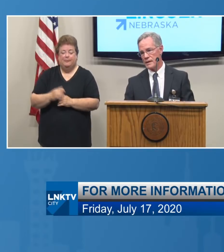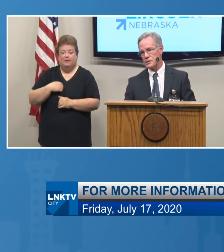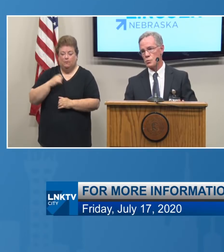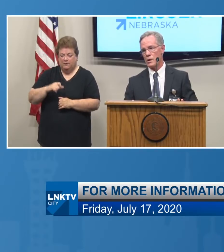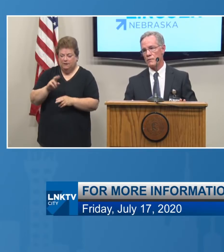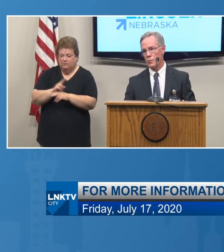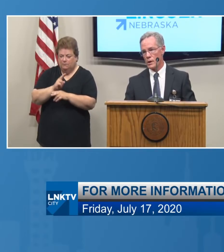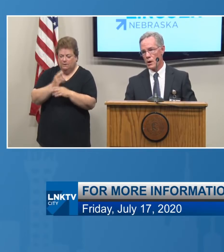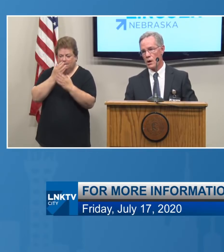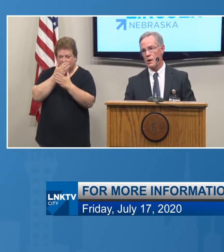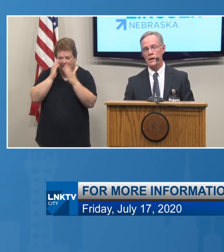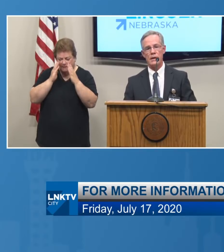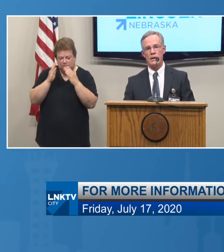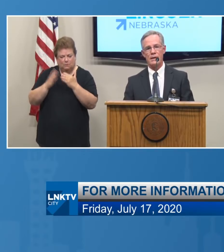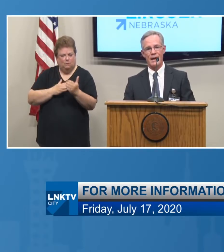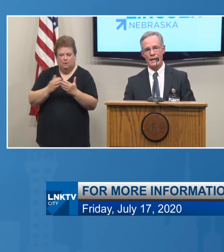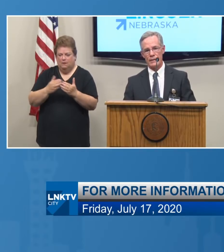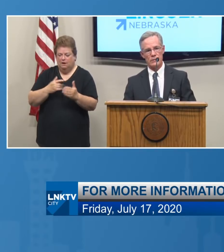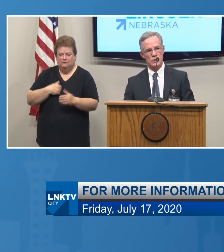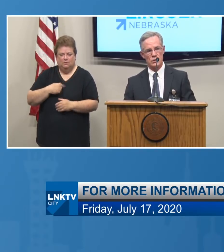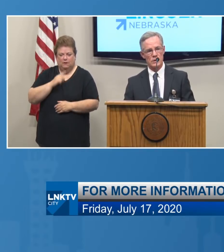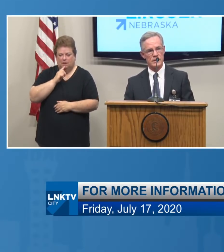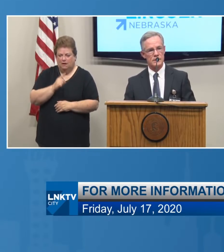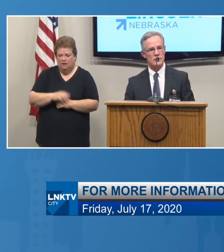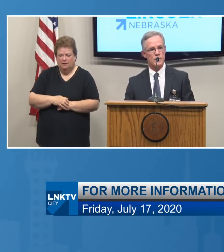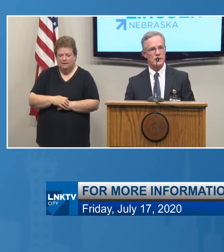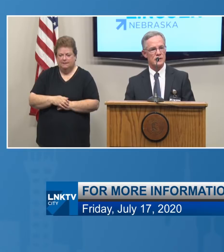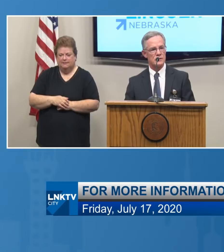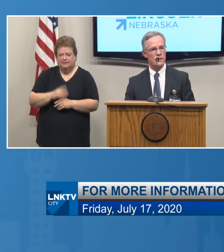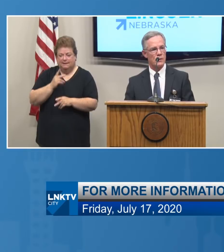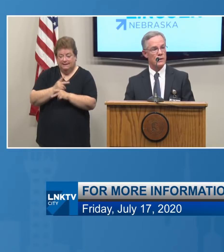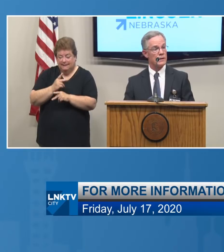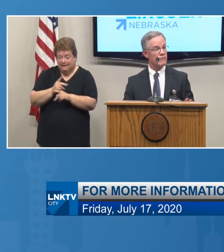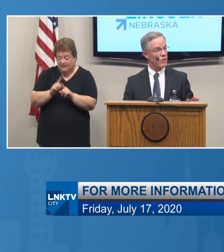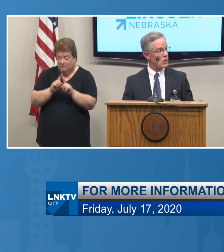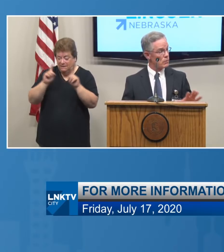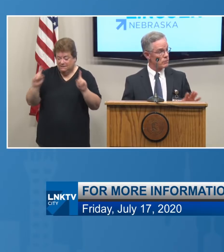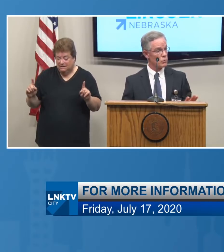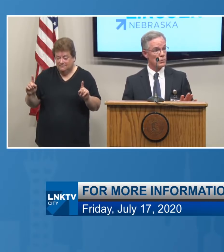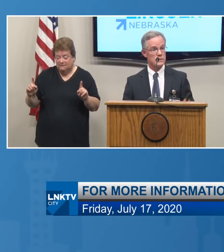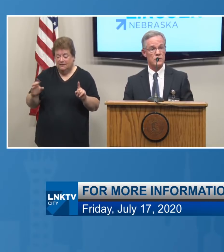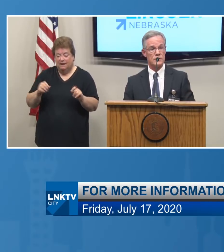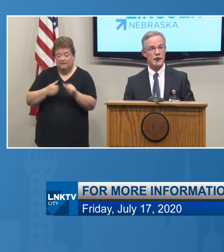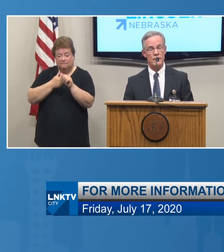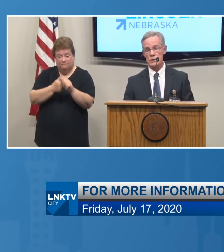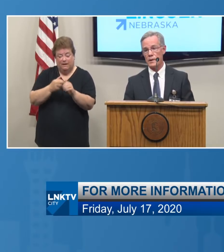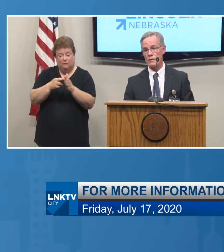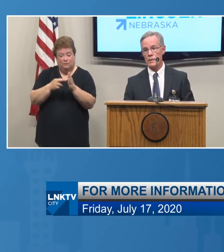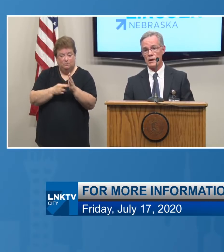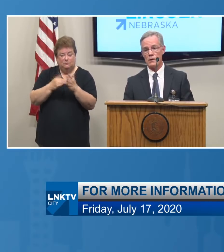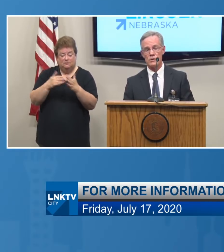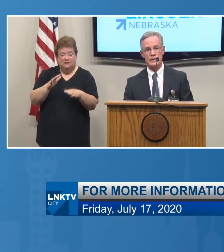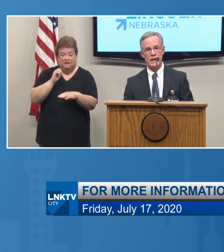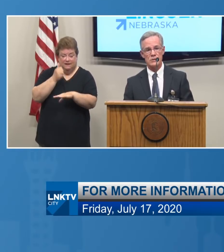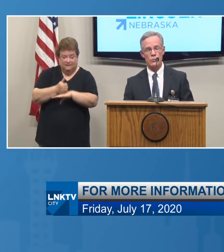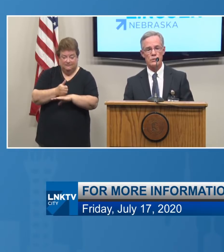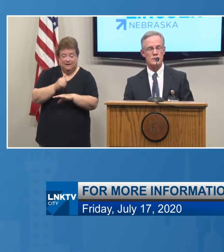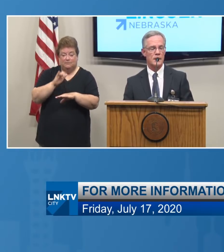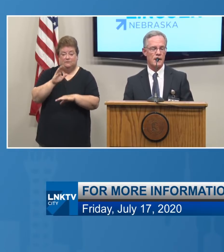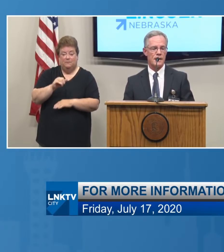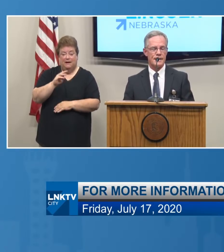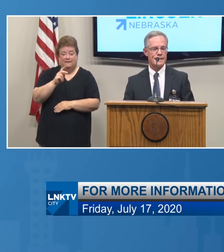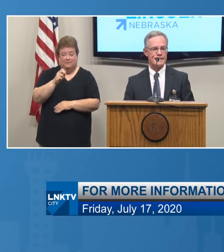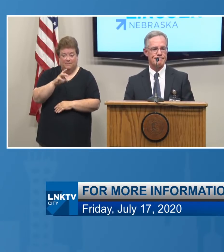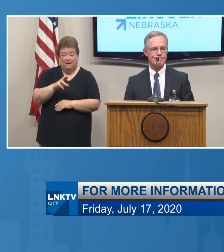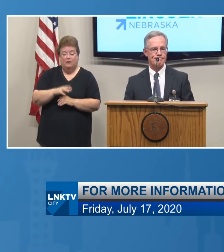to wear masks wherever we are, not able to socially distance by 6 feet. We need to follow the rules that are established by the mayor and her task